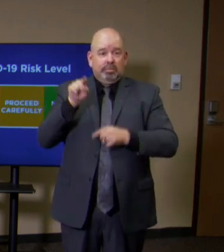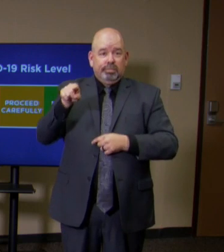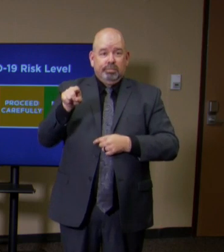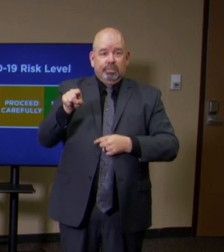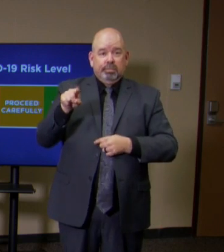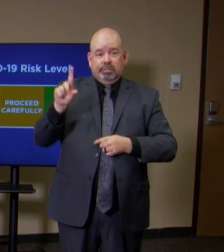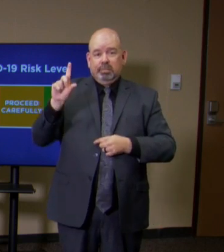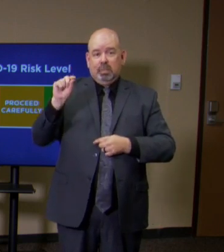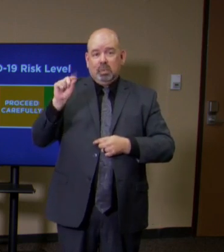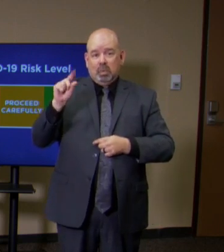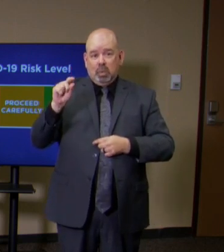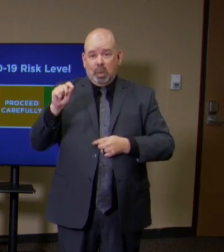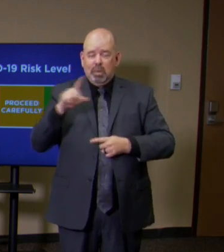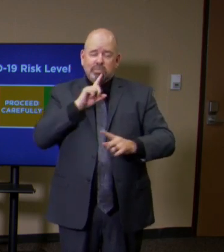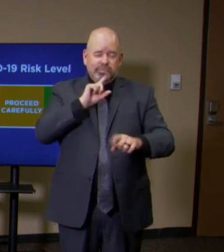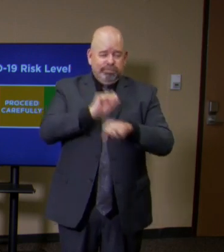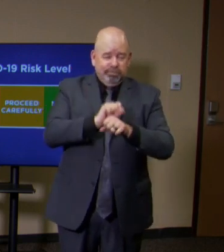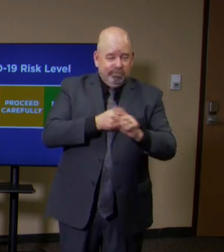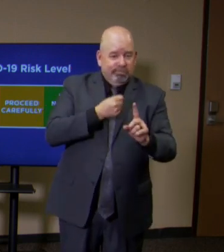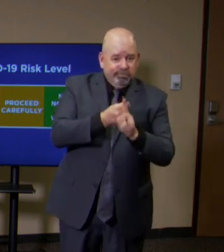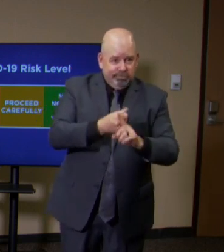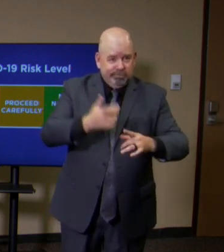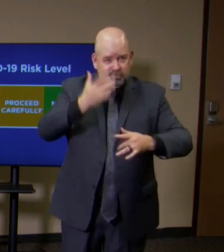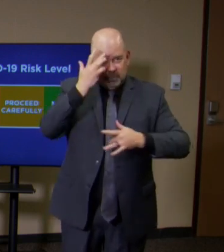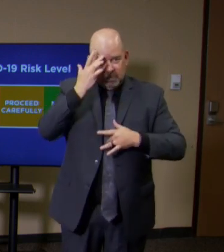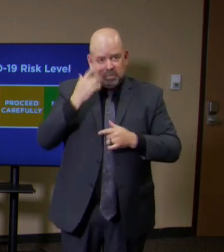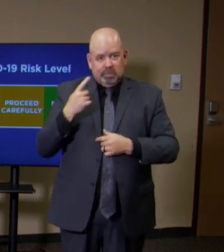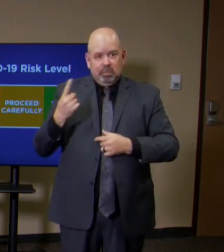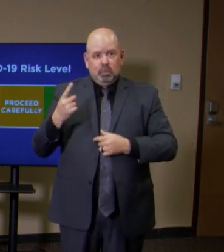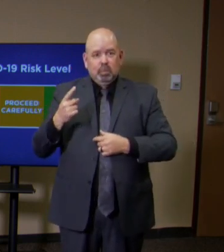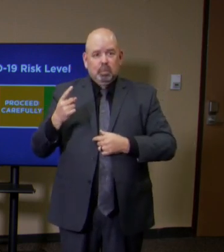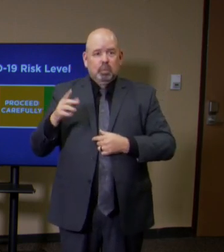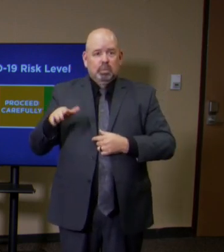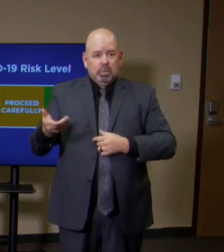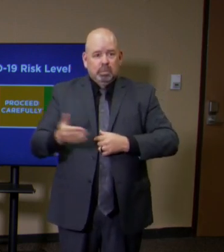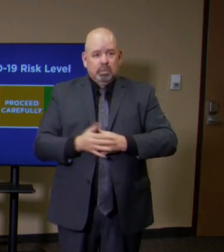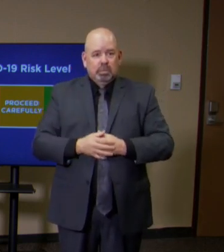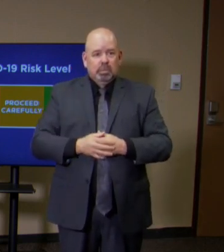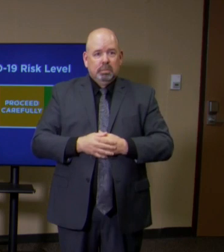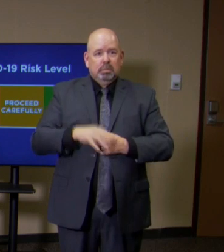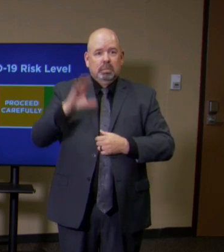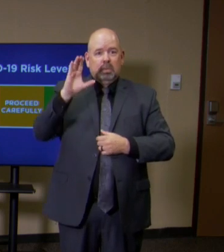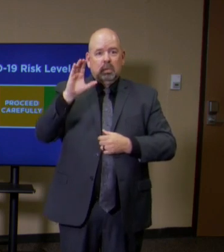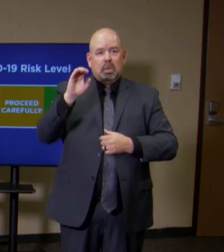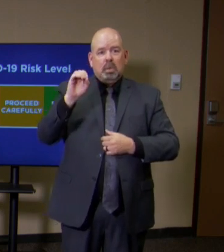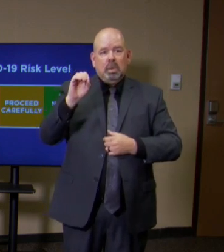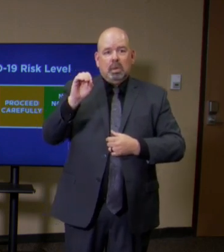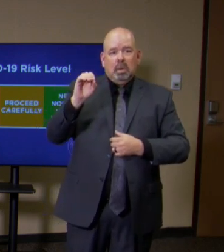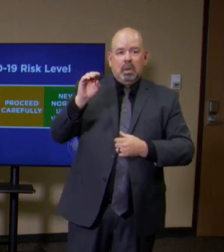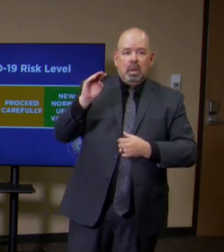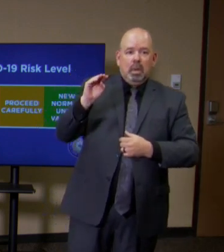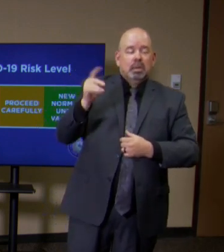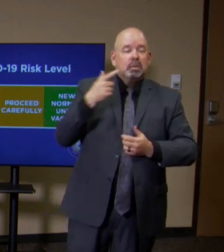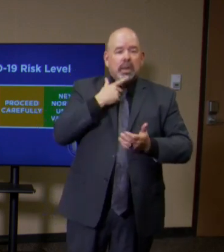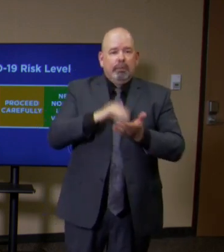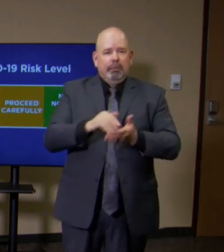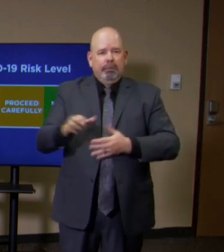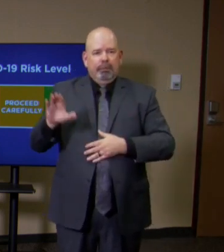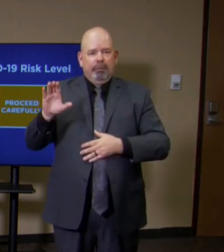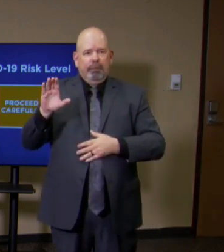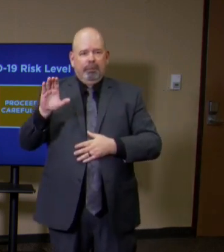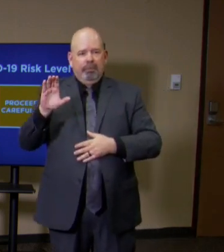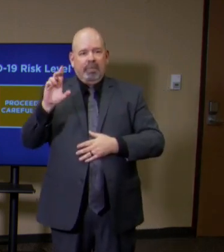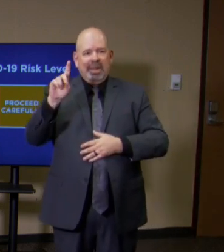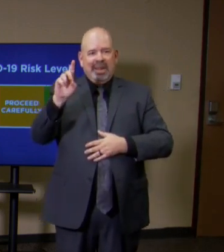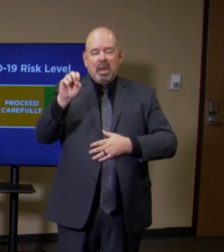and 1 death. Duncanville Health and Rehab has 32 residents or staff and